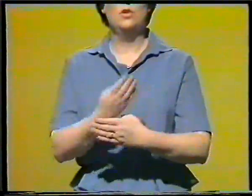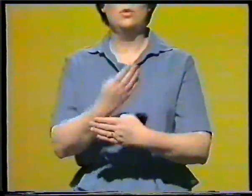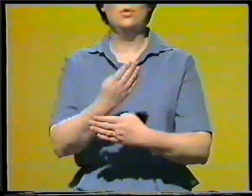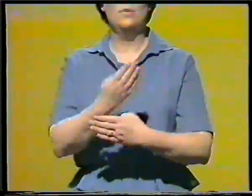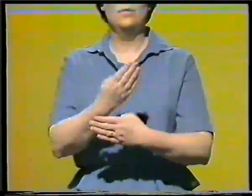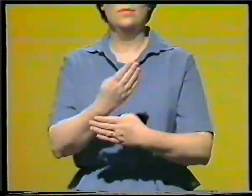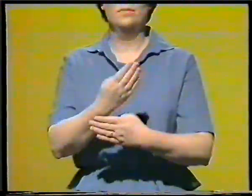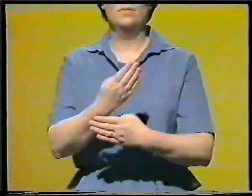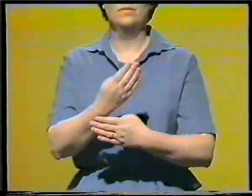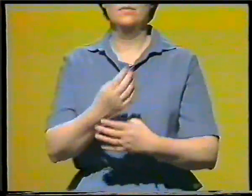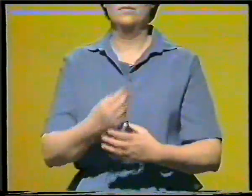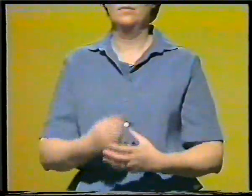New.